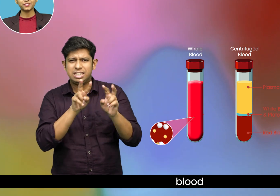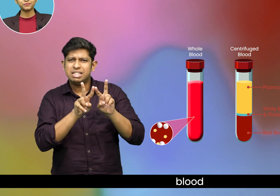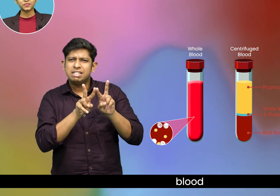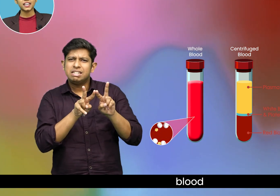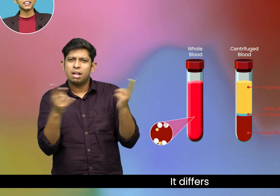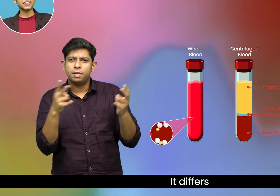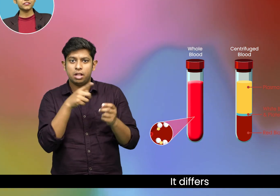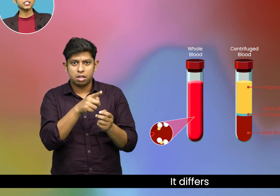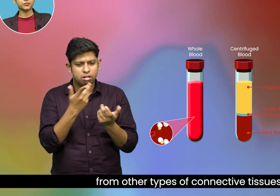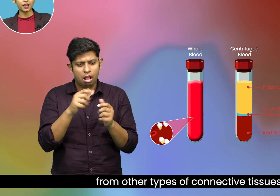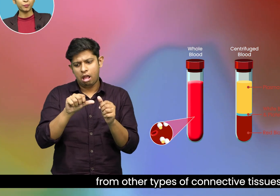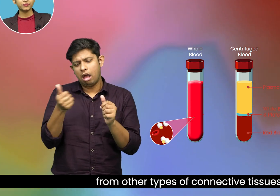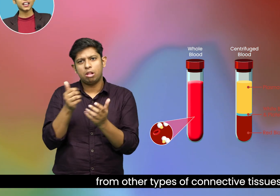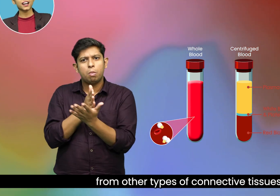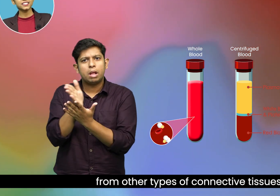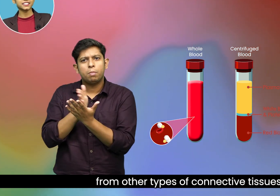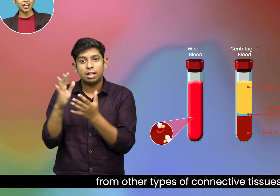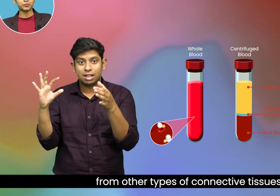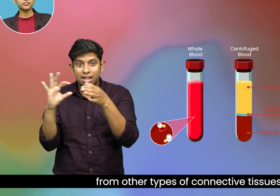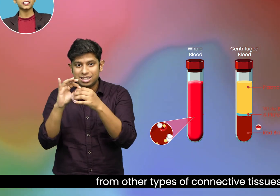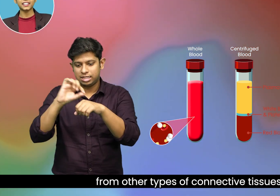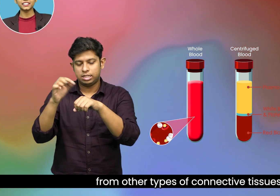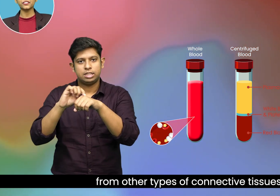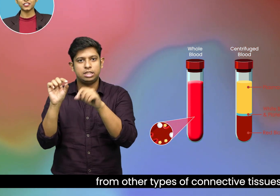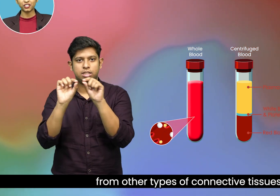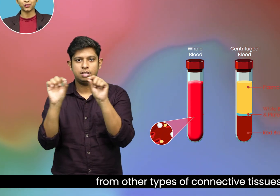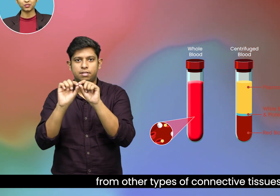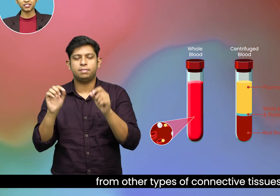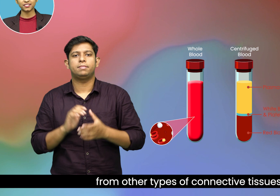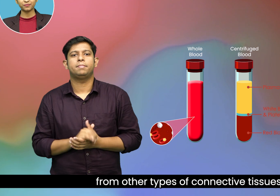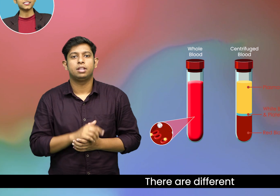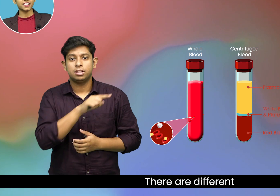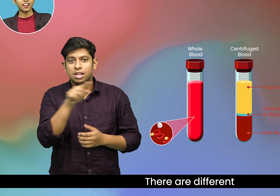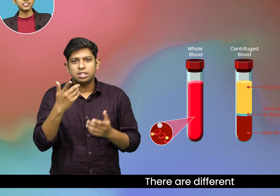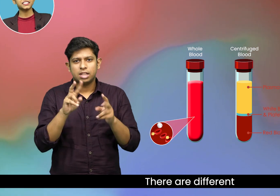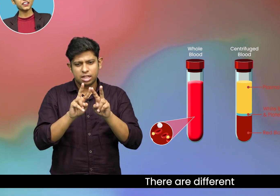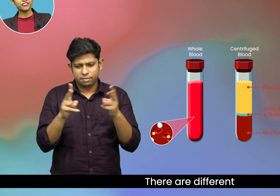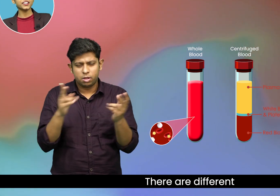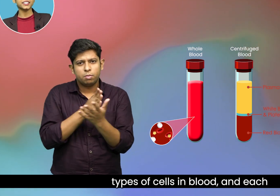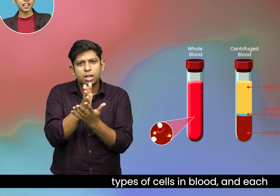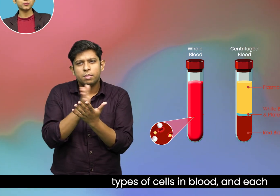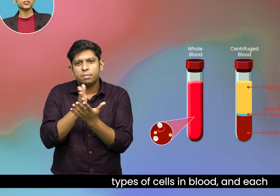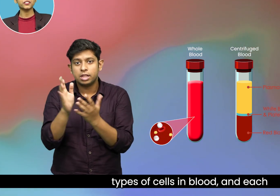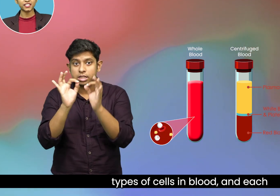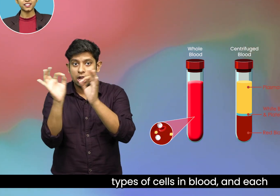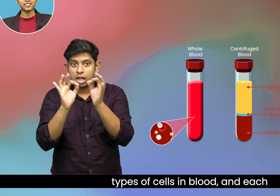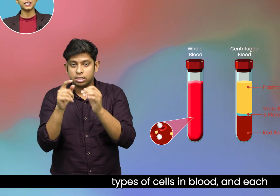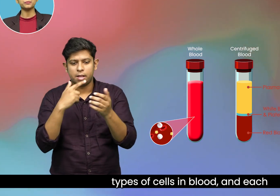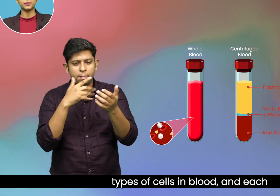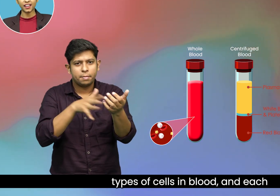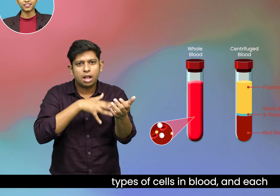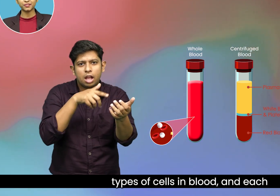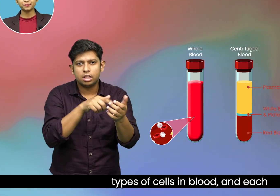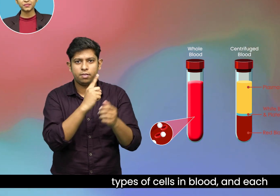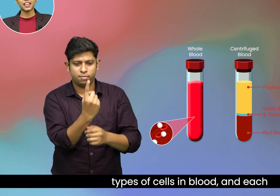Blood. It differs from other types of connective tissues. There are different types of cells